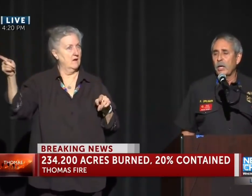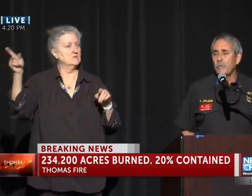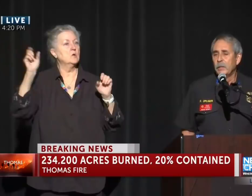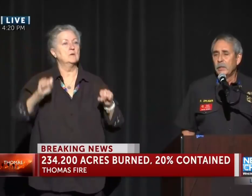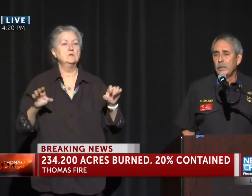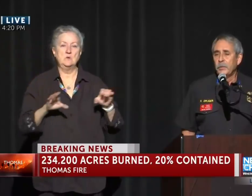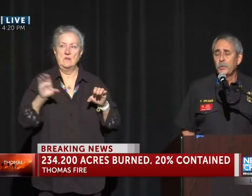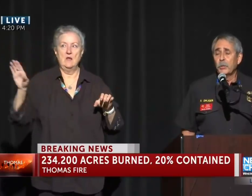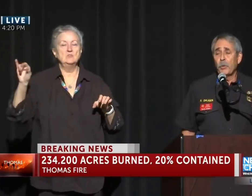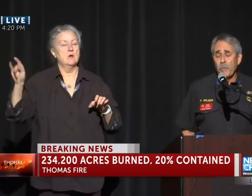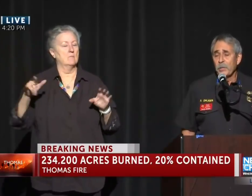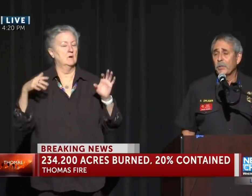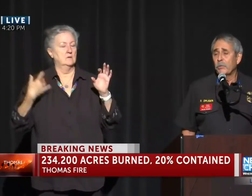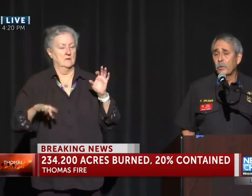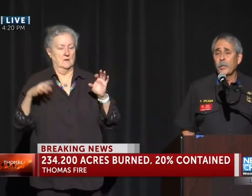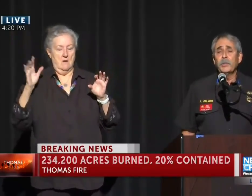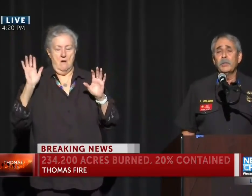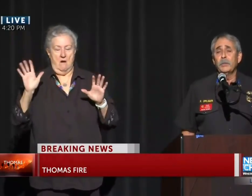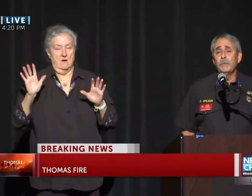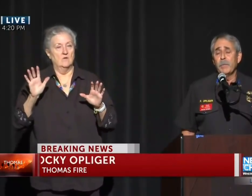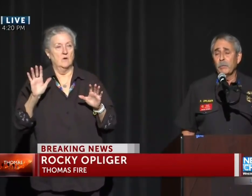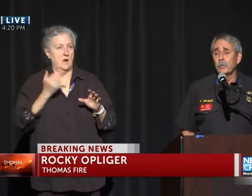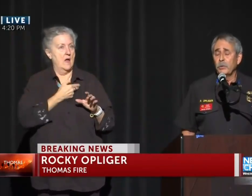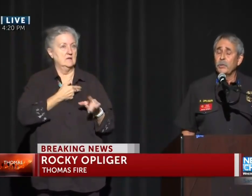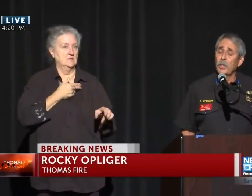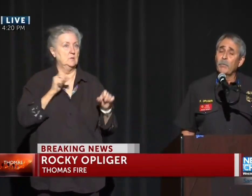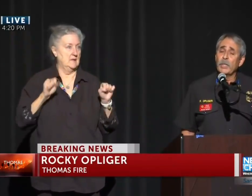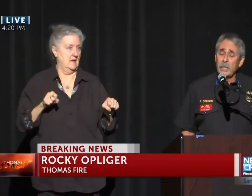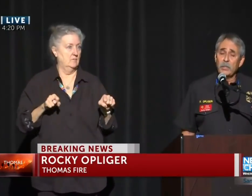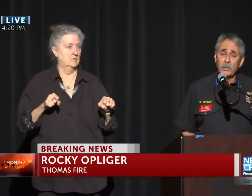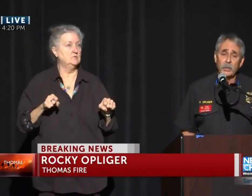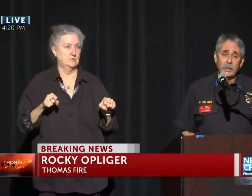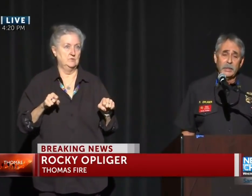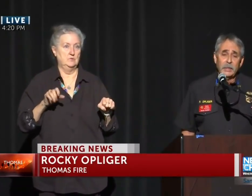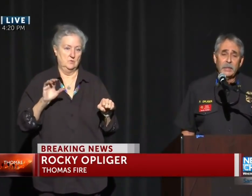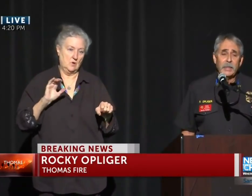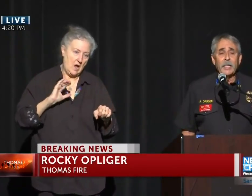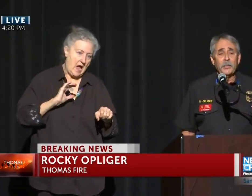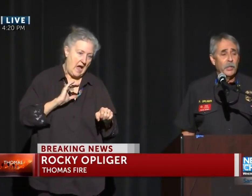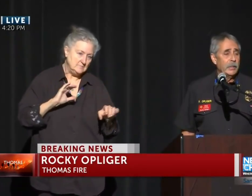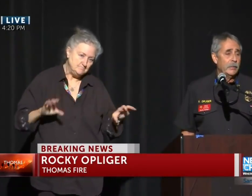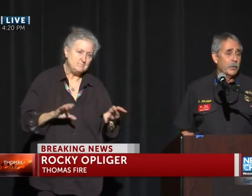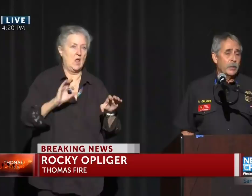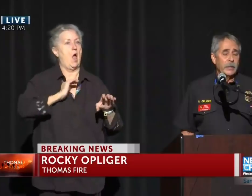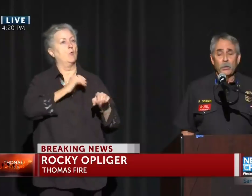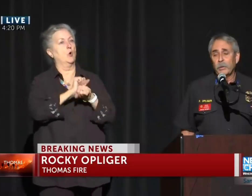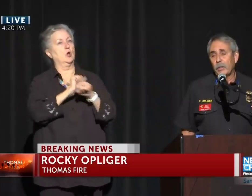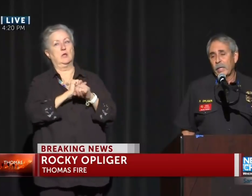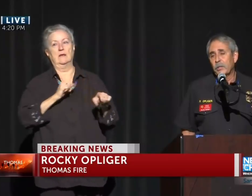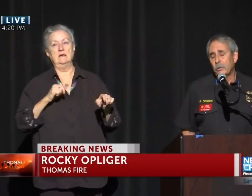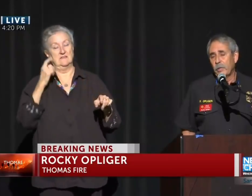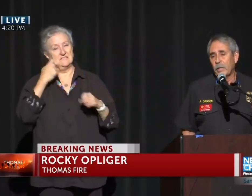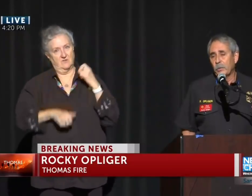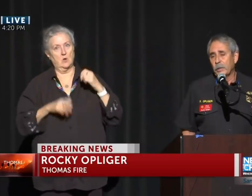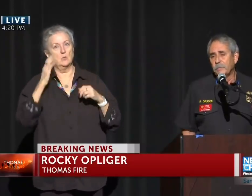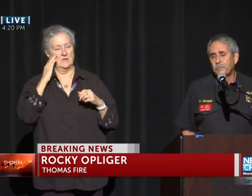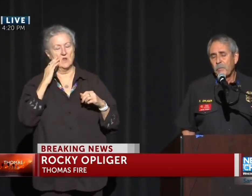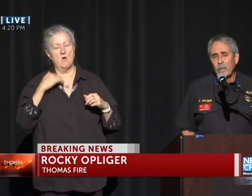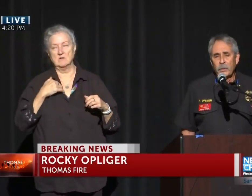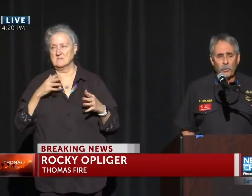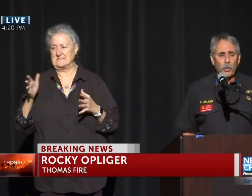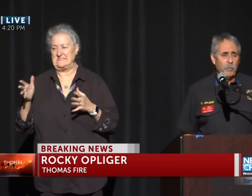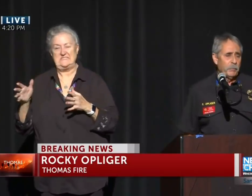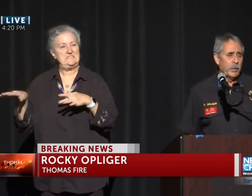can do their job is tremendous for us to be able to do the job we need to do. And that is very difficult, I know, when you're asked to